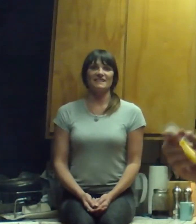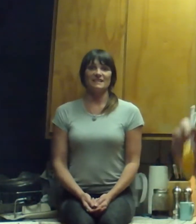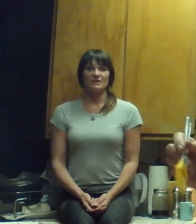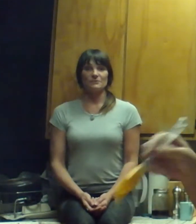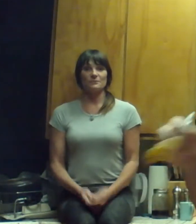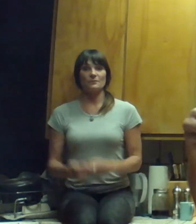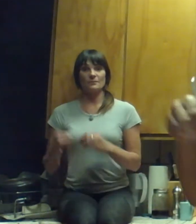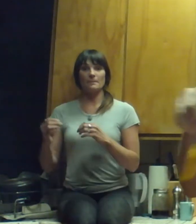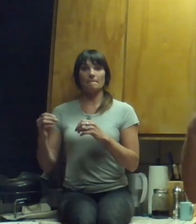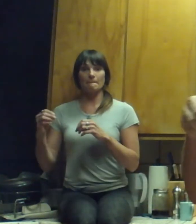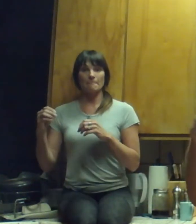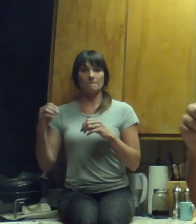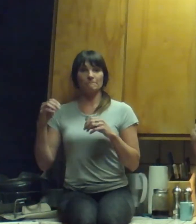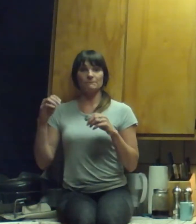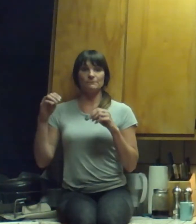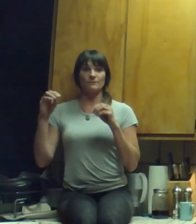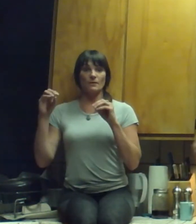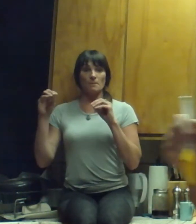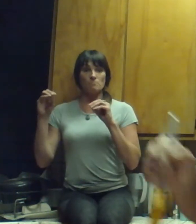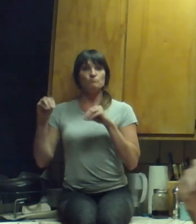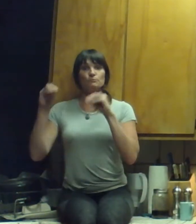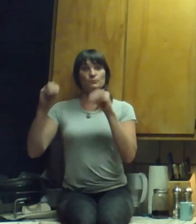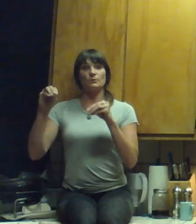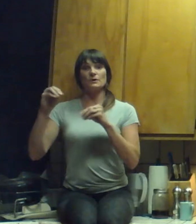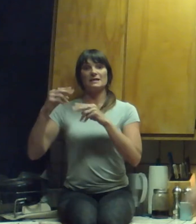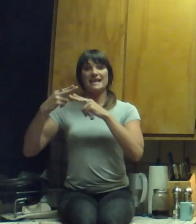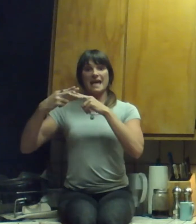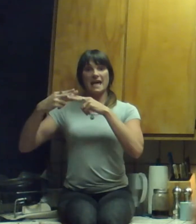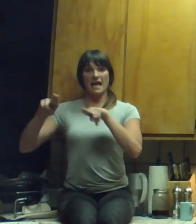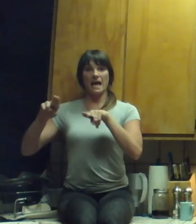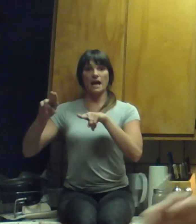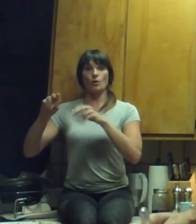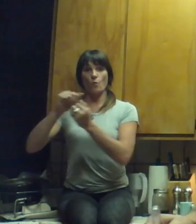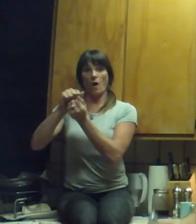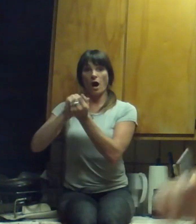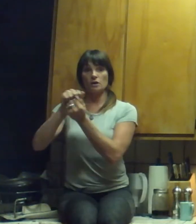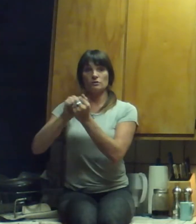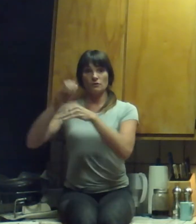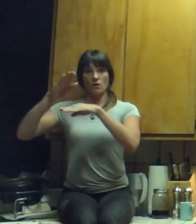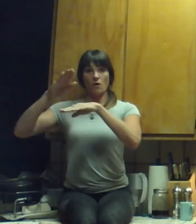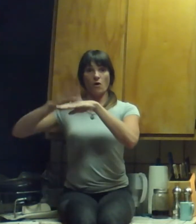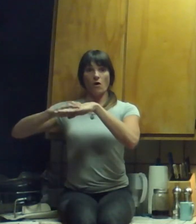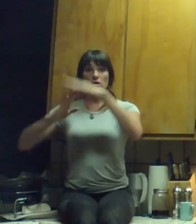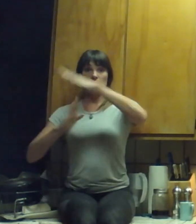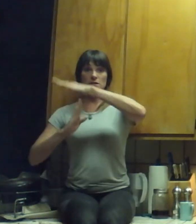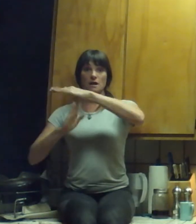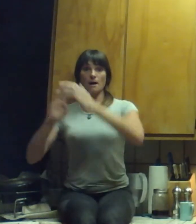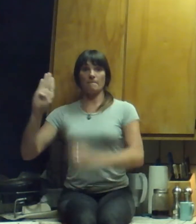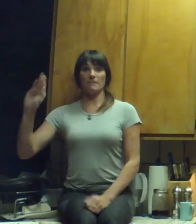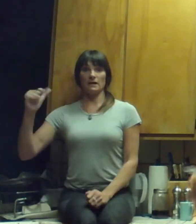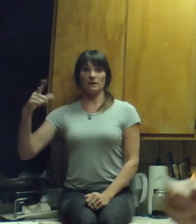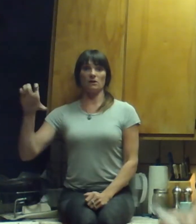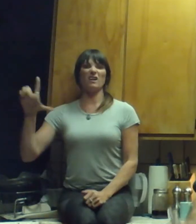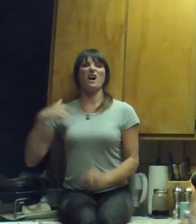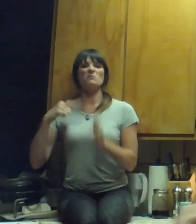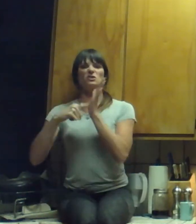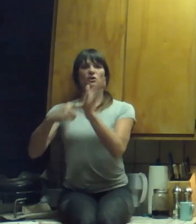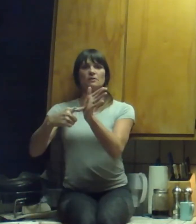And what you do is you take the egg wash and just wash all the tops of the bagels. So I'll show you real quick.